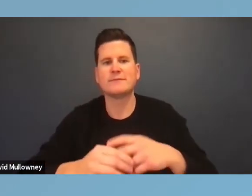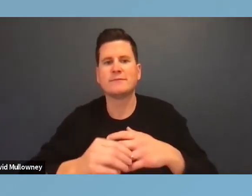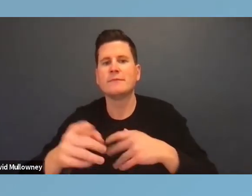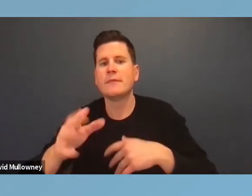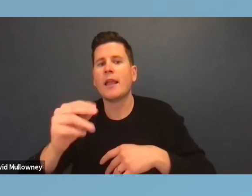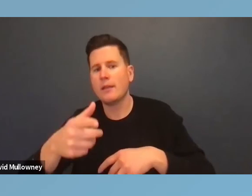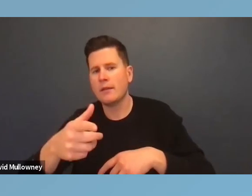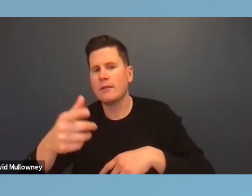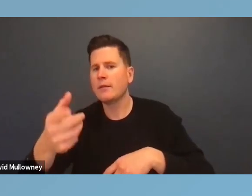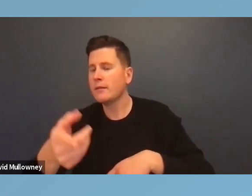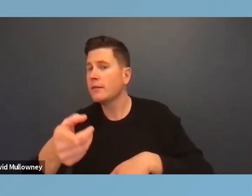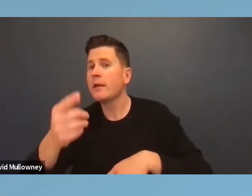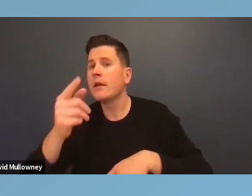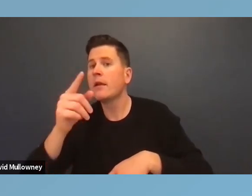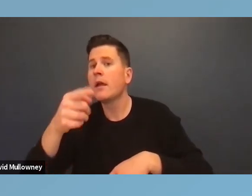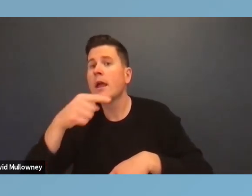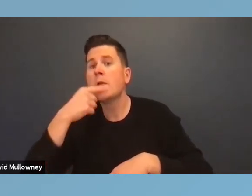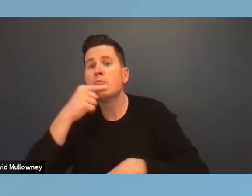But if you don't know, ask.